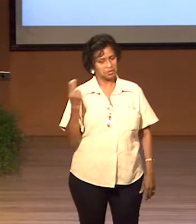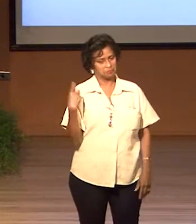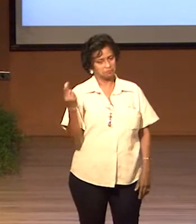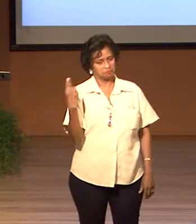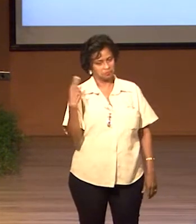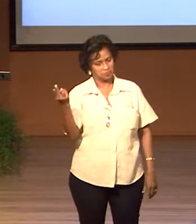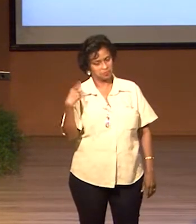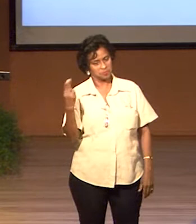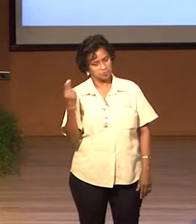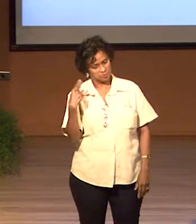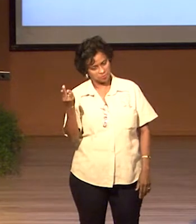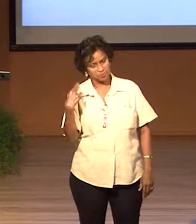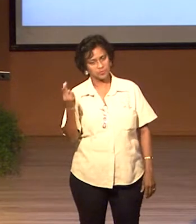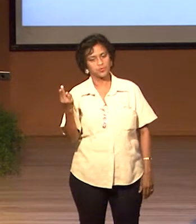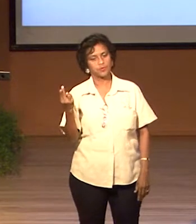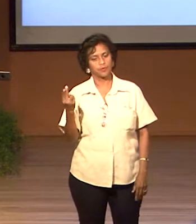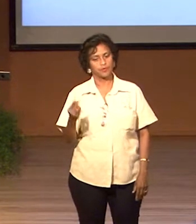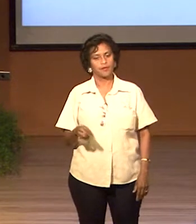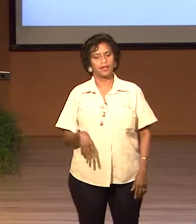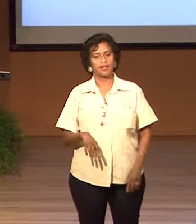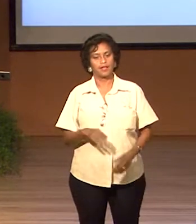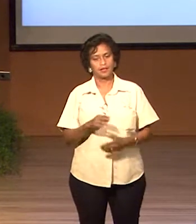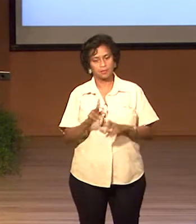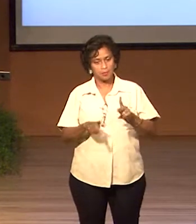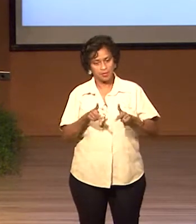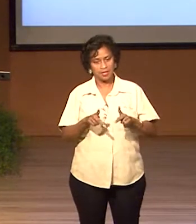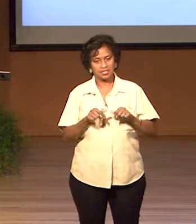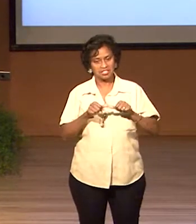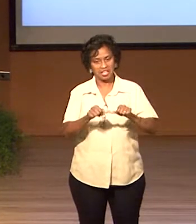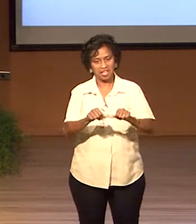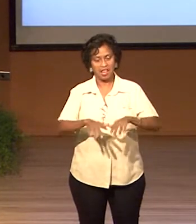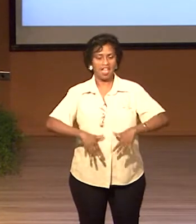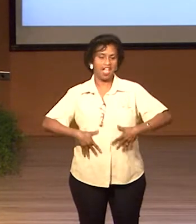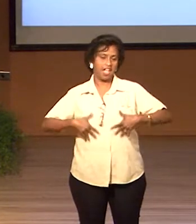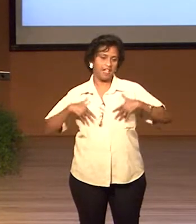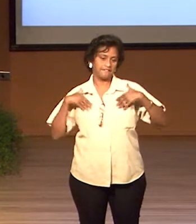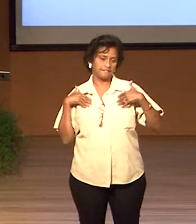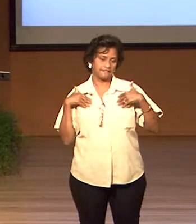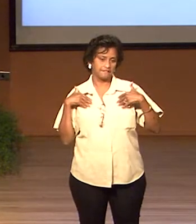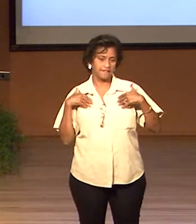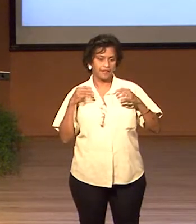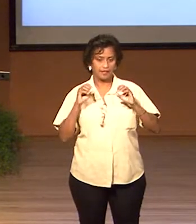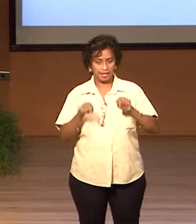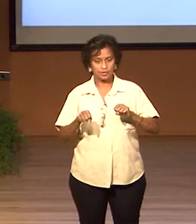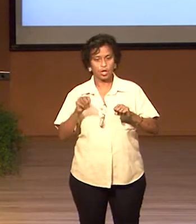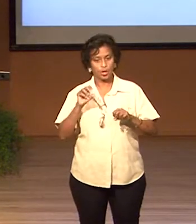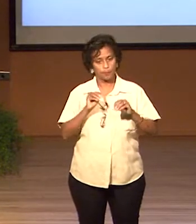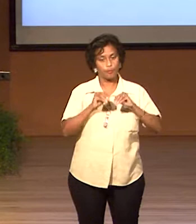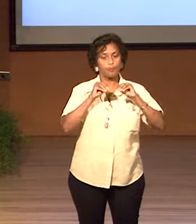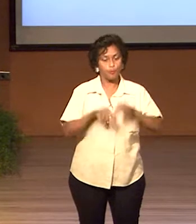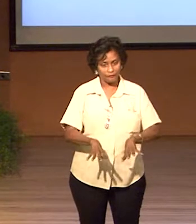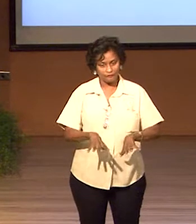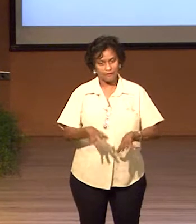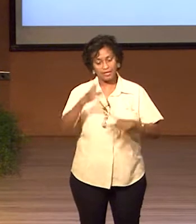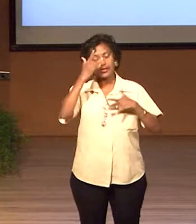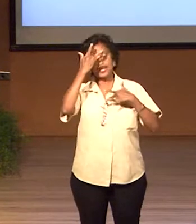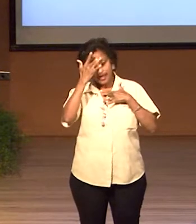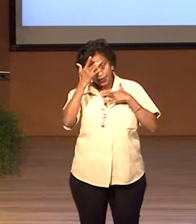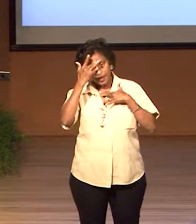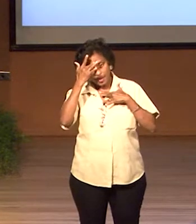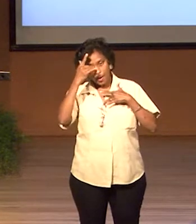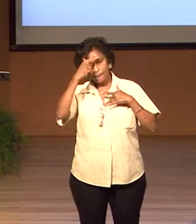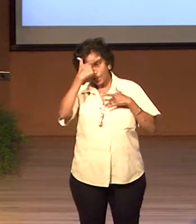are opposing views, and some people feel that if you don't categorize it as an illness, then people won't get treated and won't get helped.